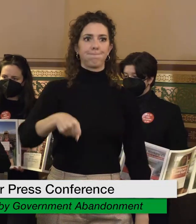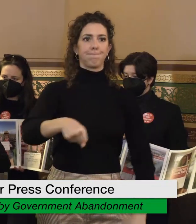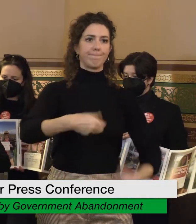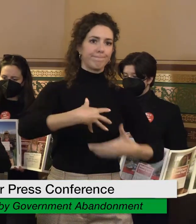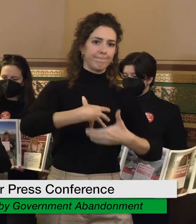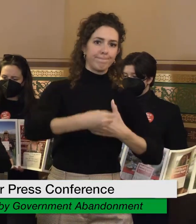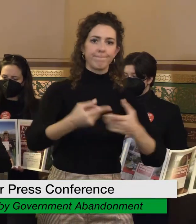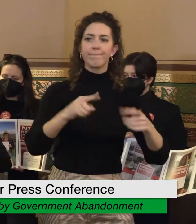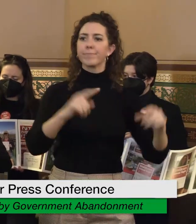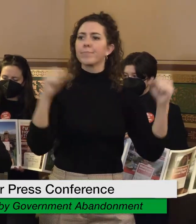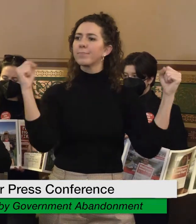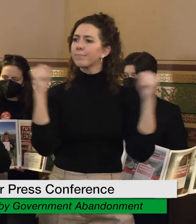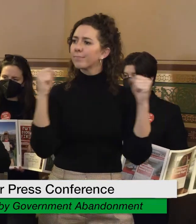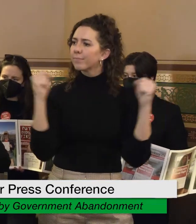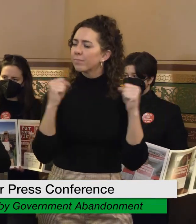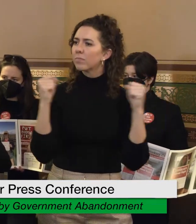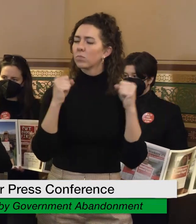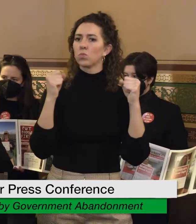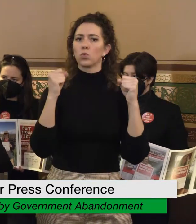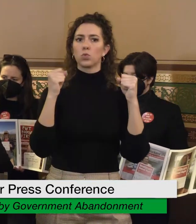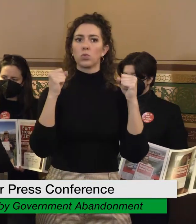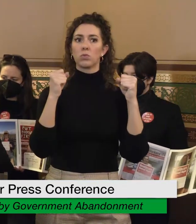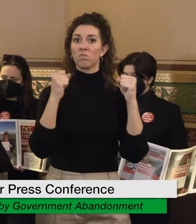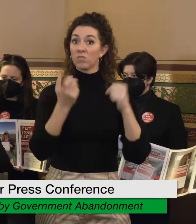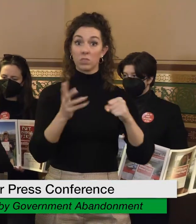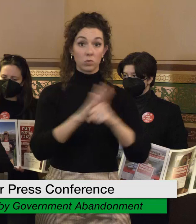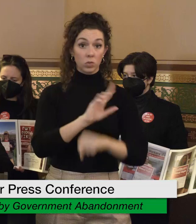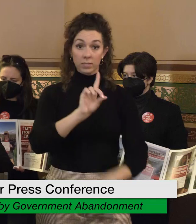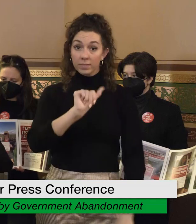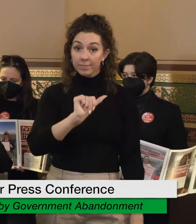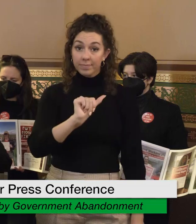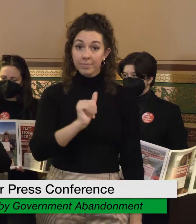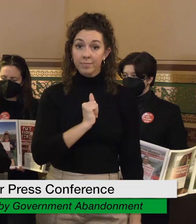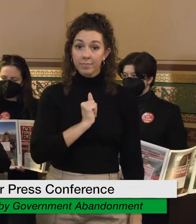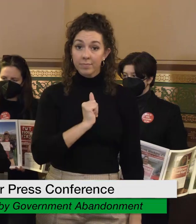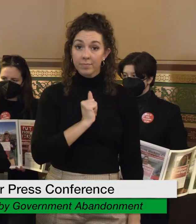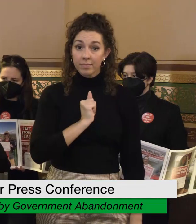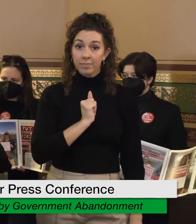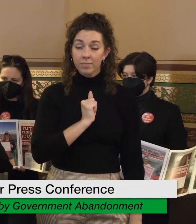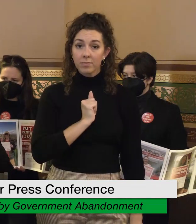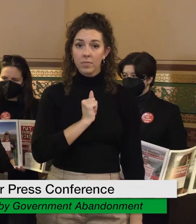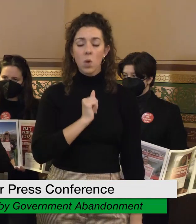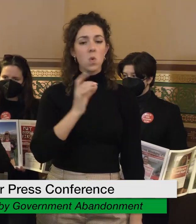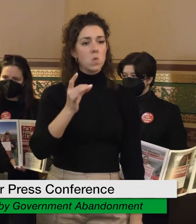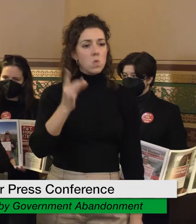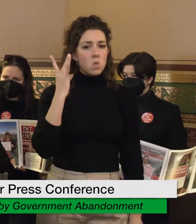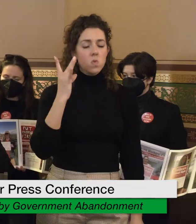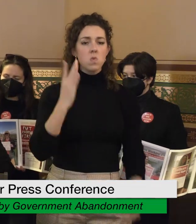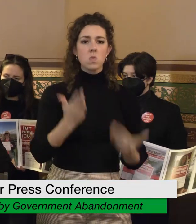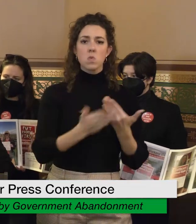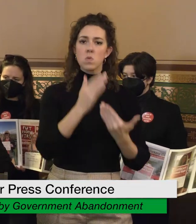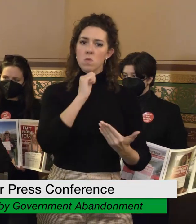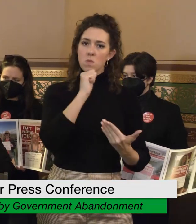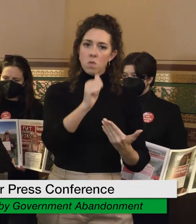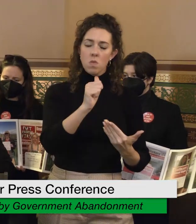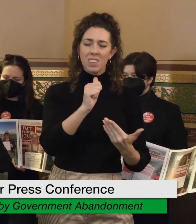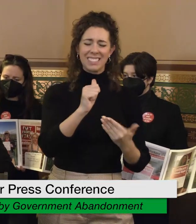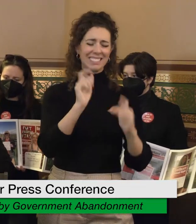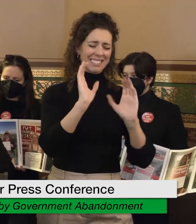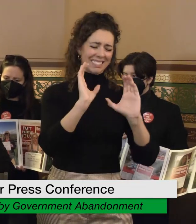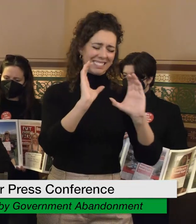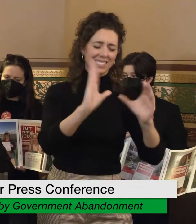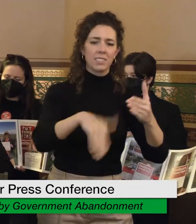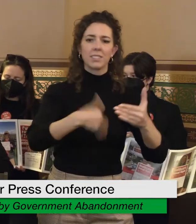in the winter, being fully disabled, which would be extremely difficult, and find the next